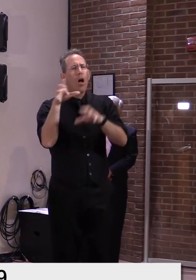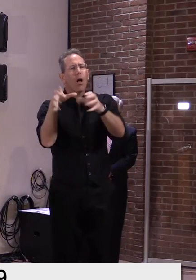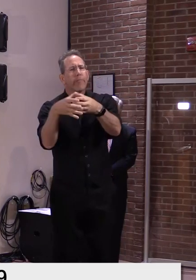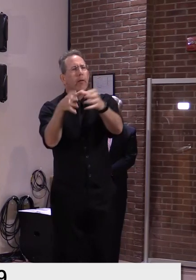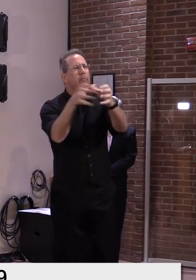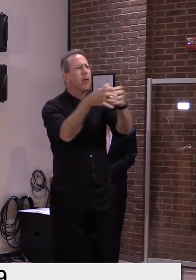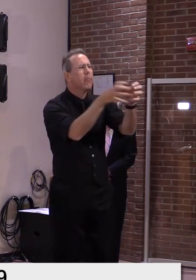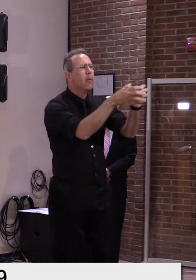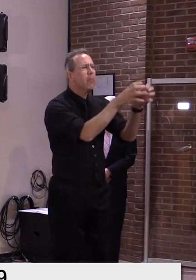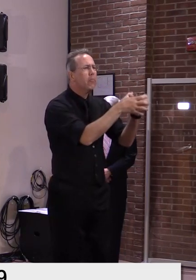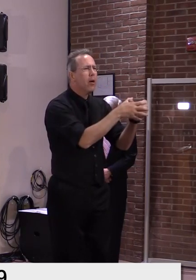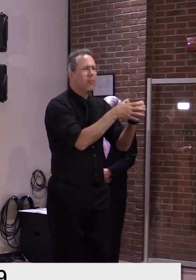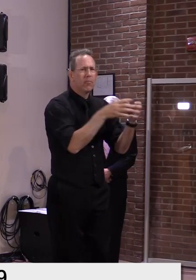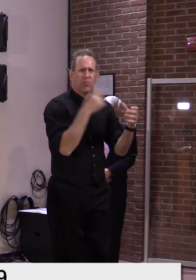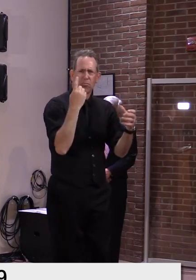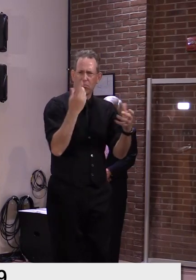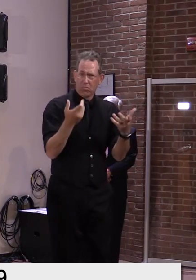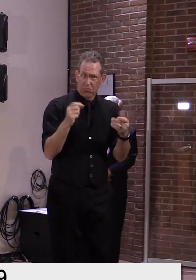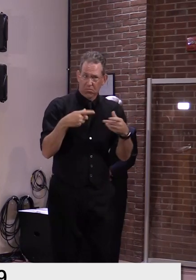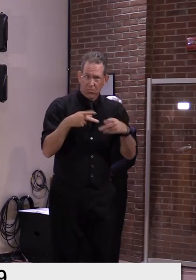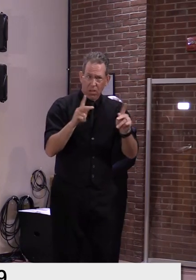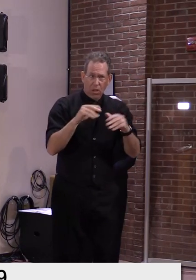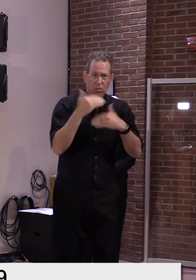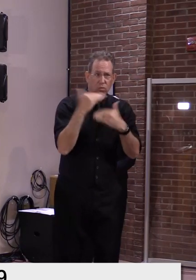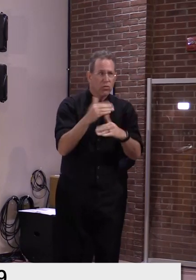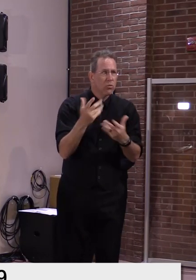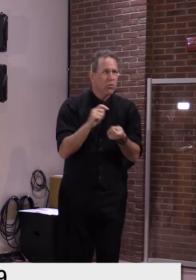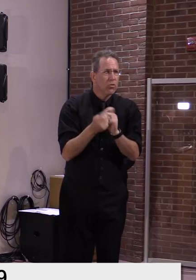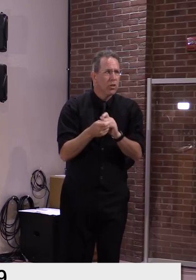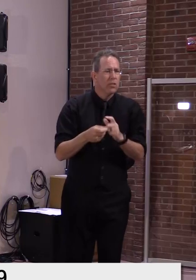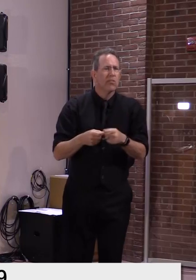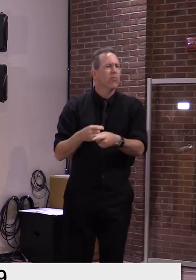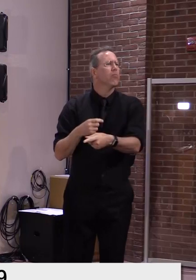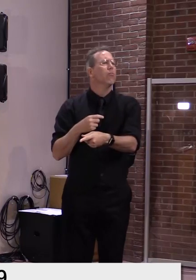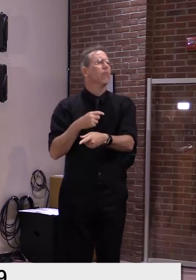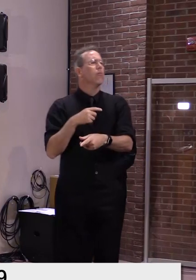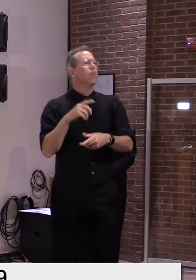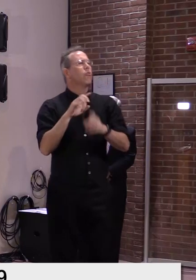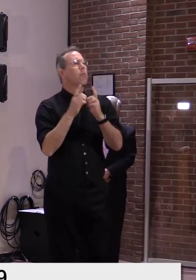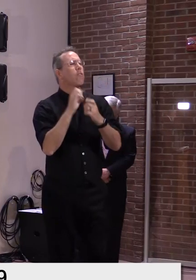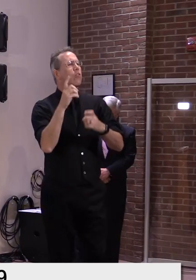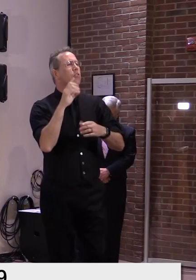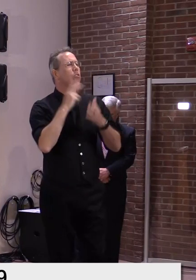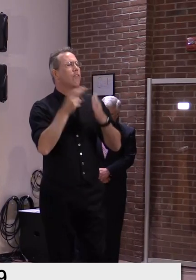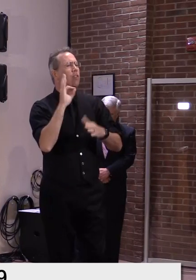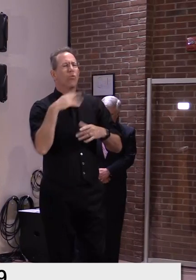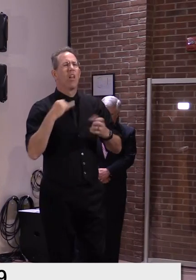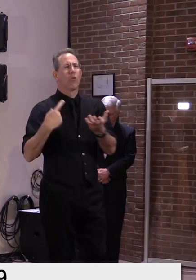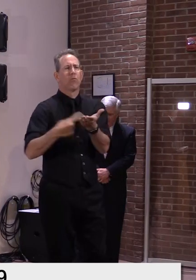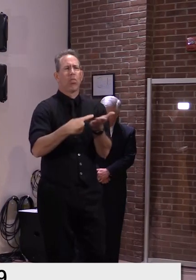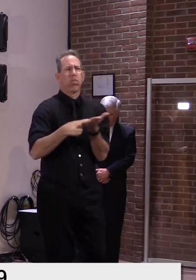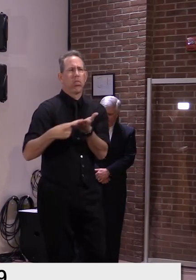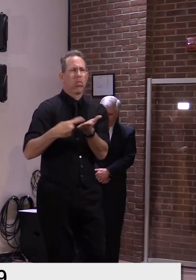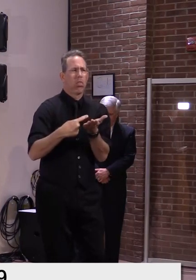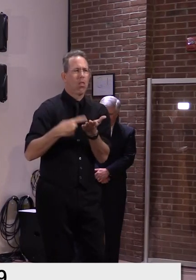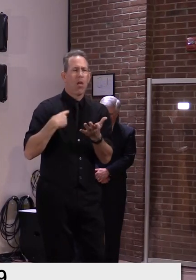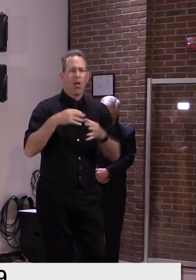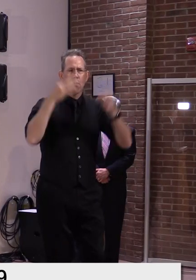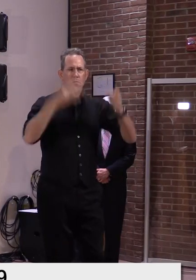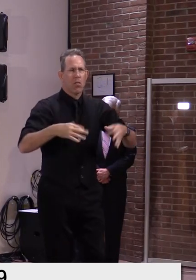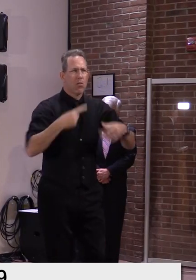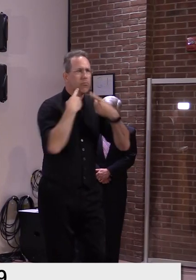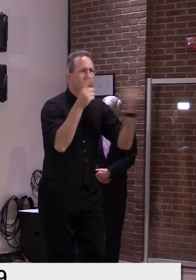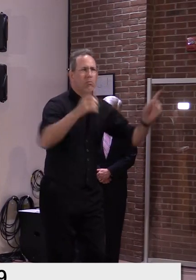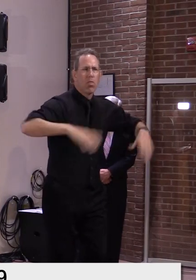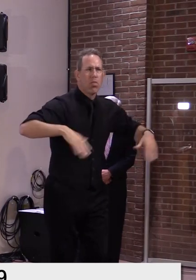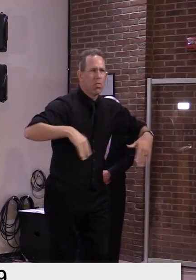Yeah, thanks, Lisa. I mean, Dr. Levine and I are having those conversations now, but we haven't made any final decision. But we're, you know, certainly very pleased with the